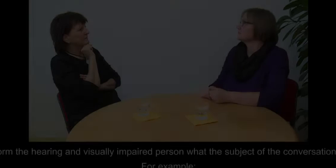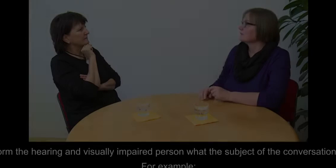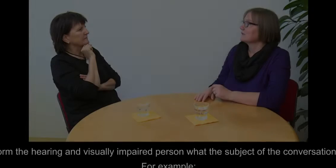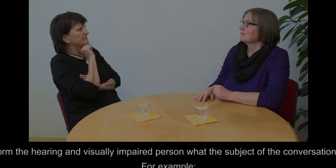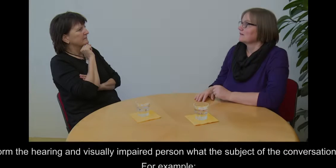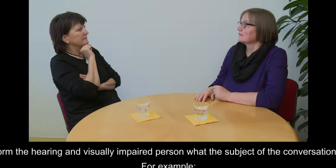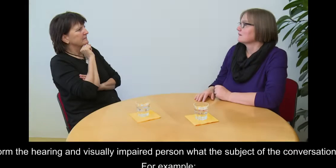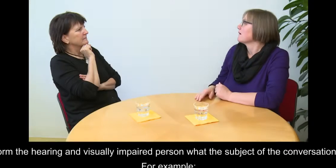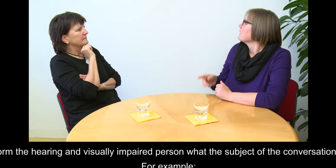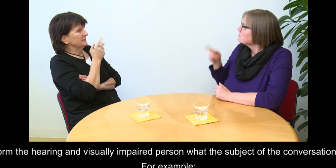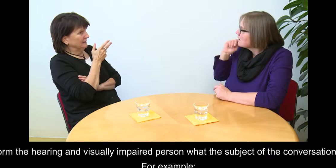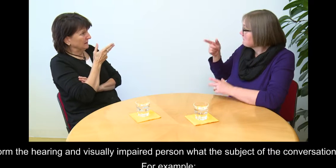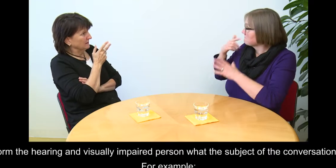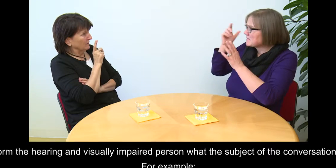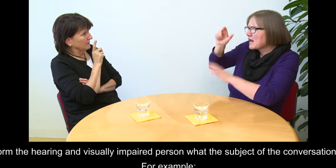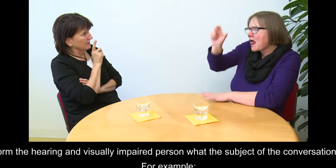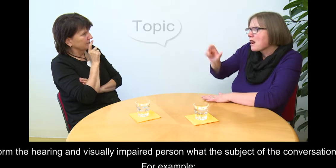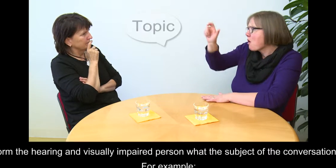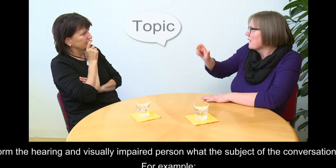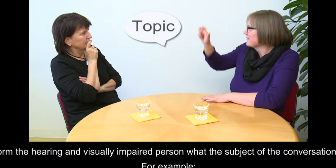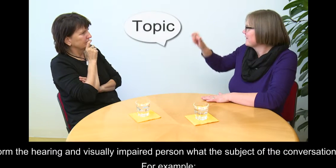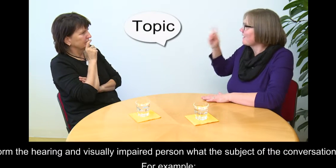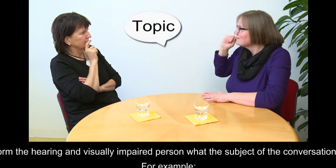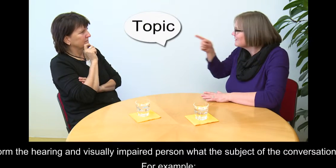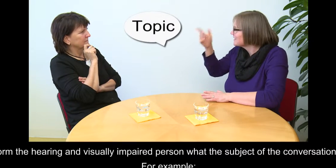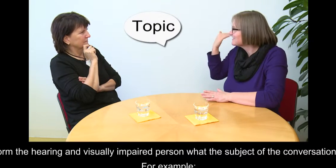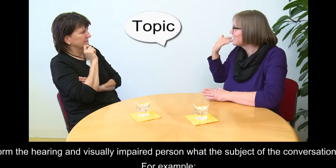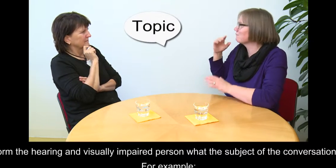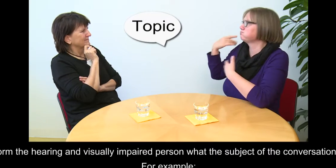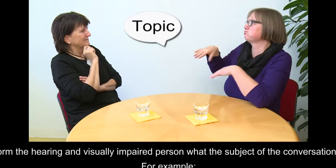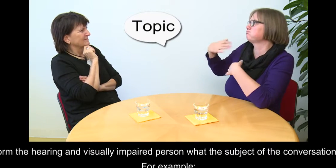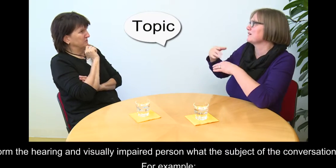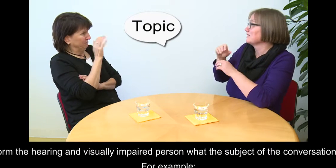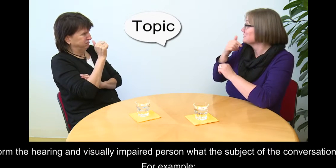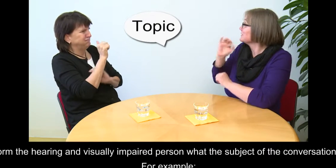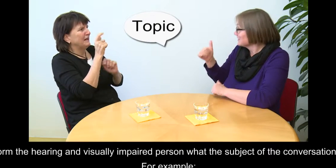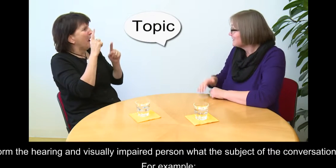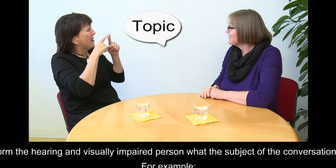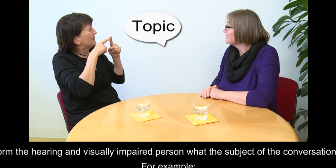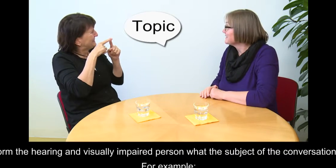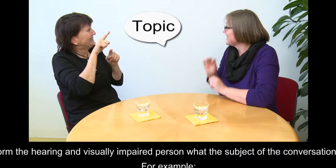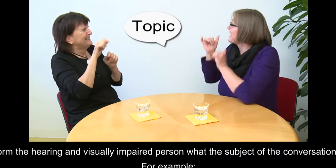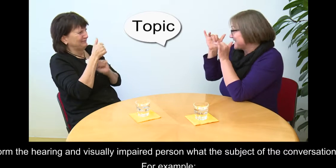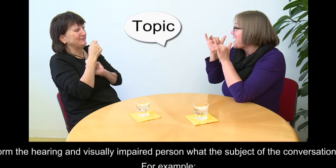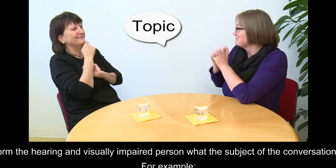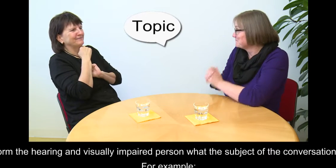It is easier for a hearing and visually impaired person to follow a conversation when they know from the start what it is